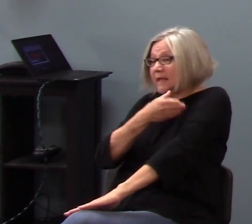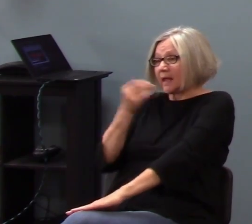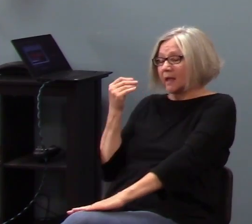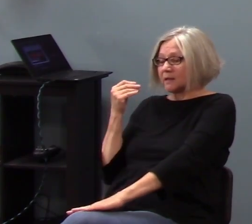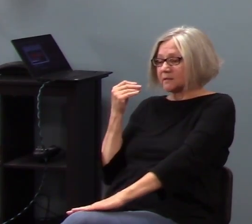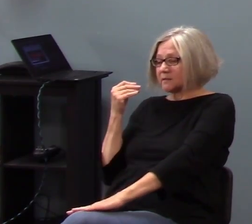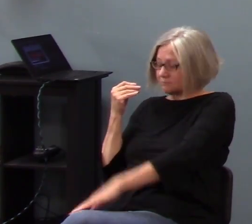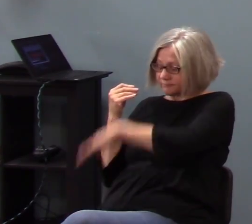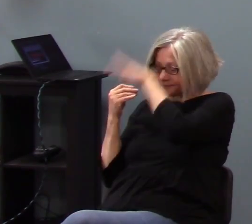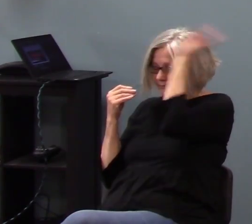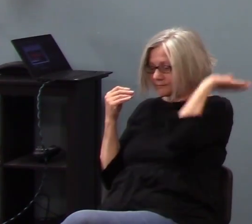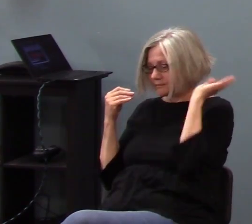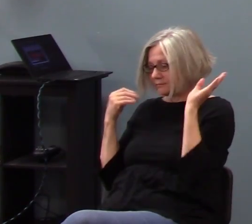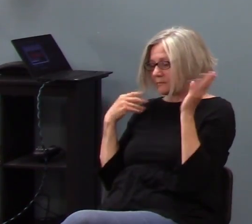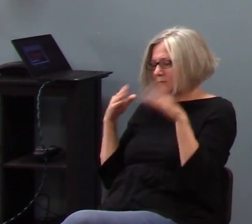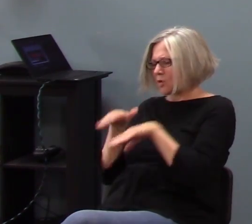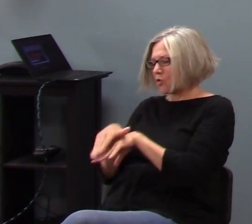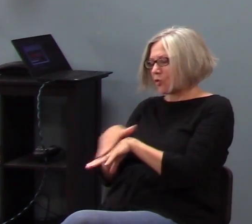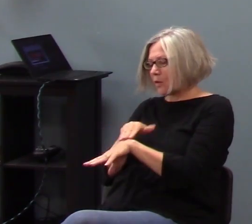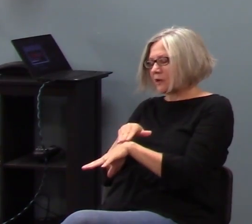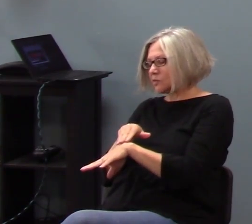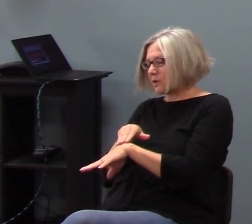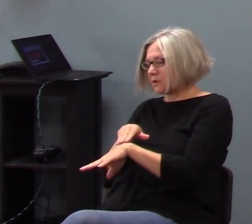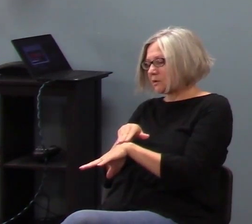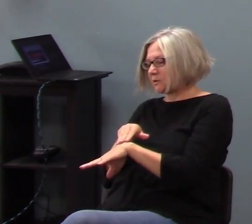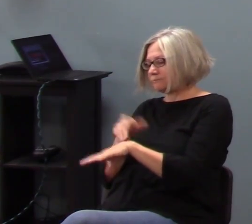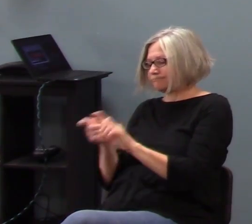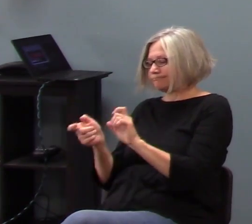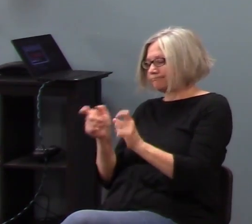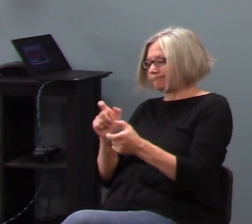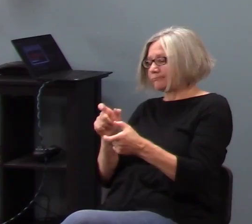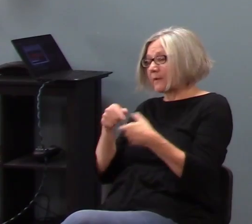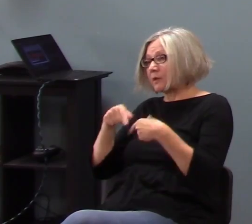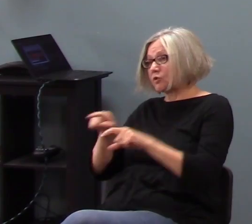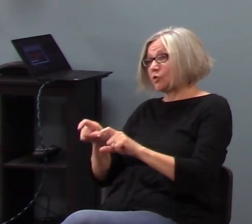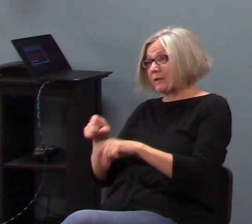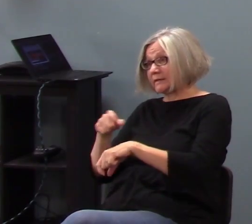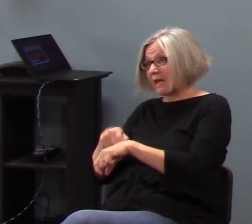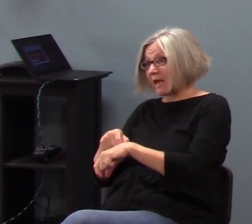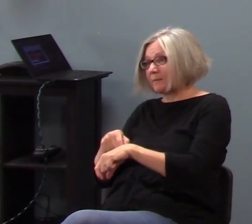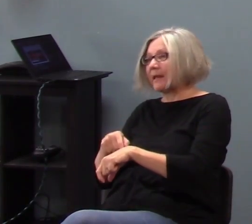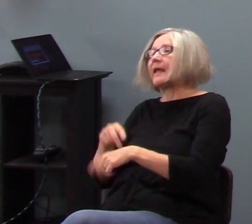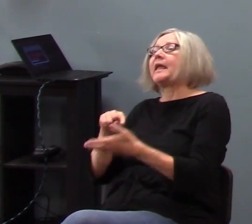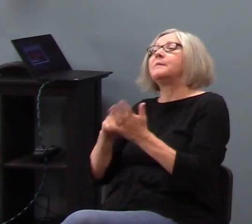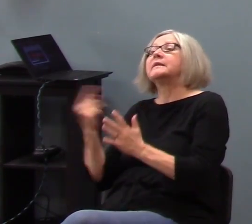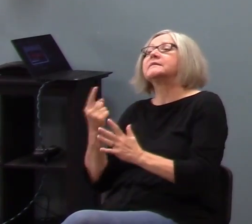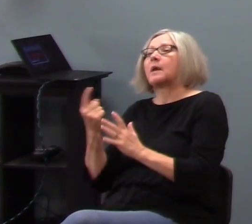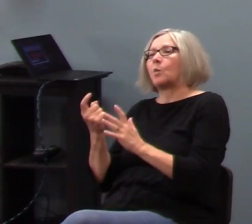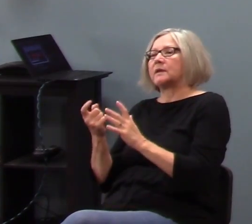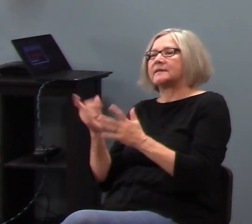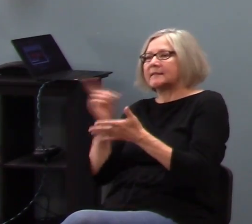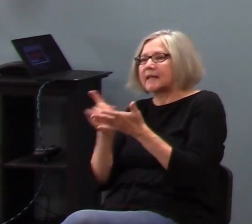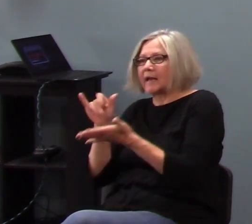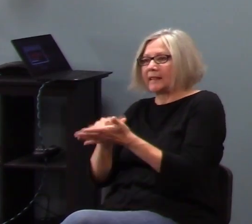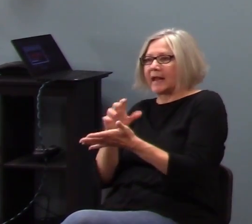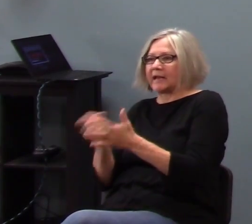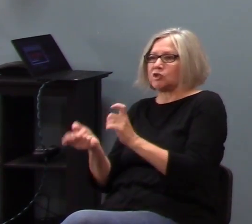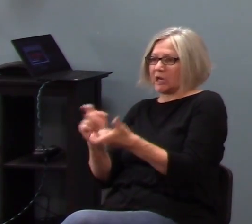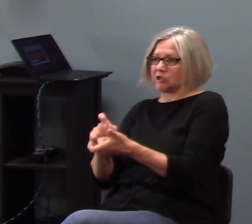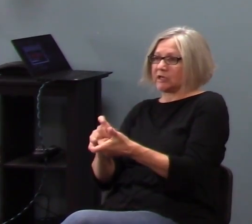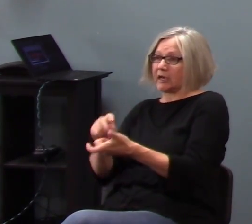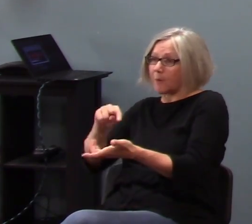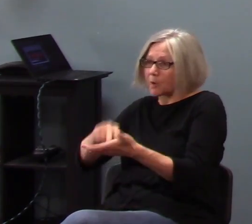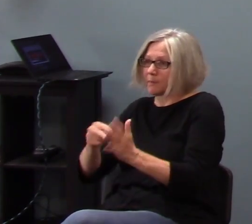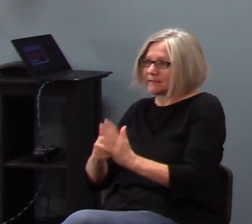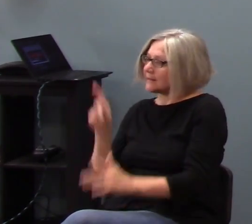over time, that should tell you that somebody is improving on this and designing it and changing it on purpose. To me, this isn't